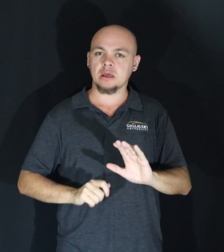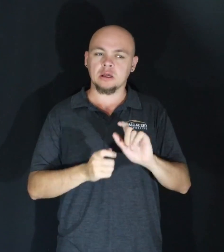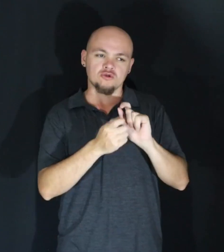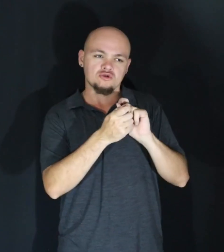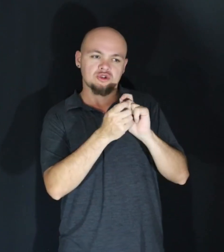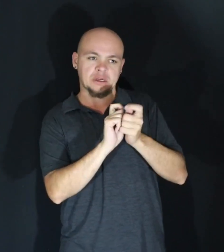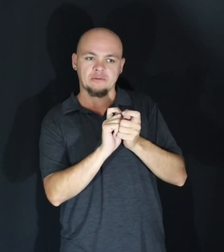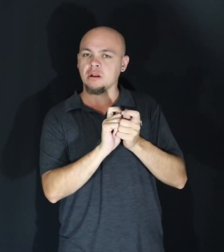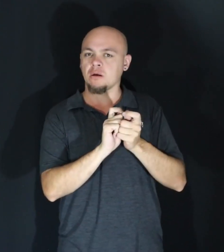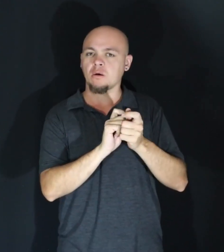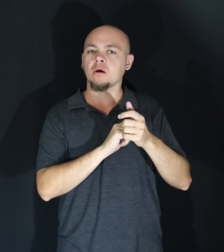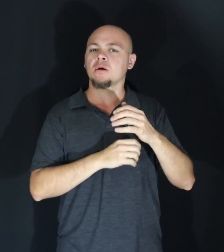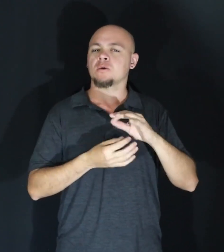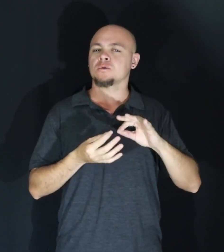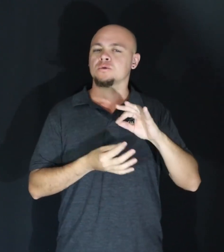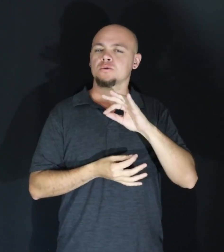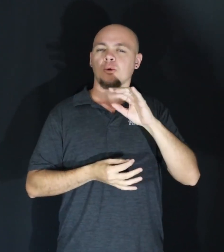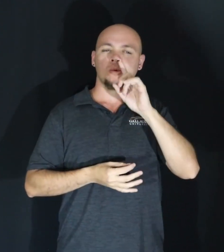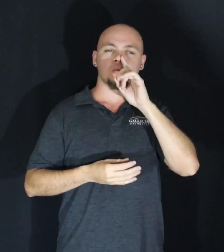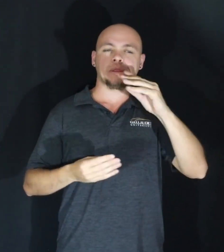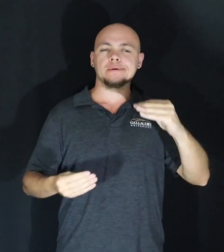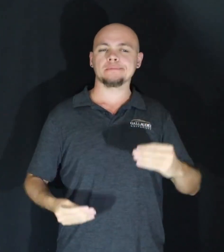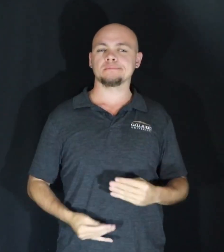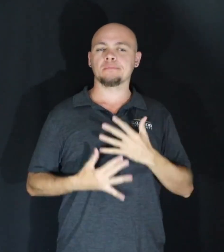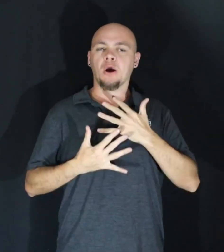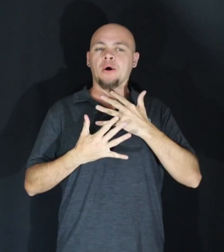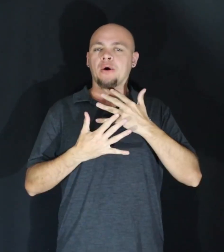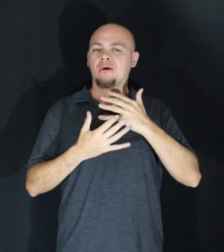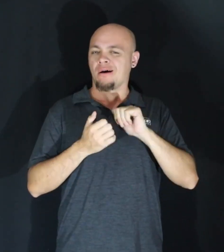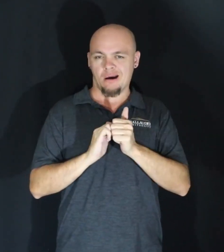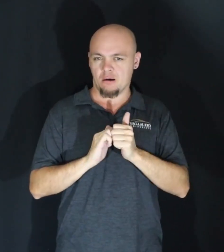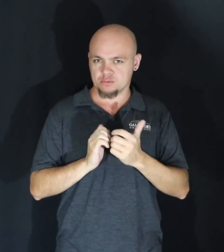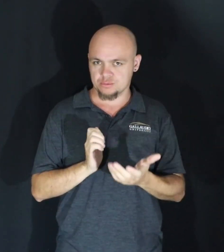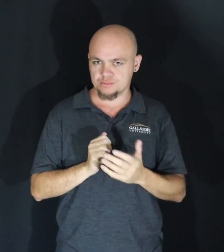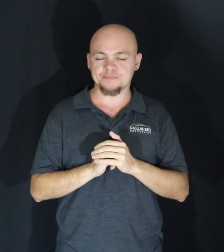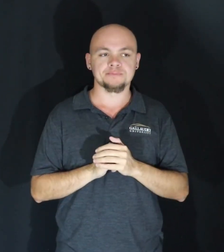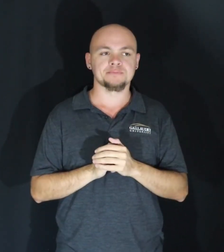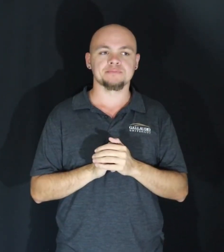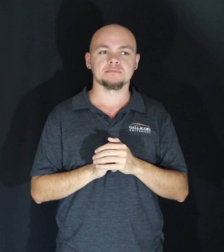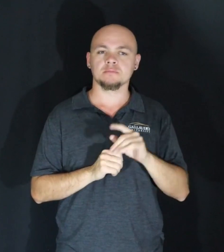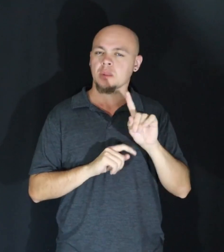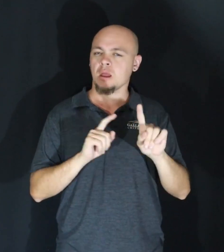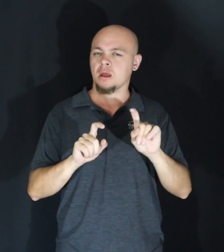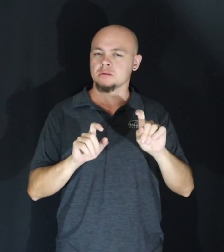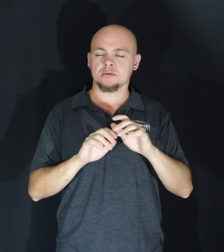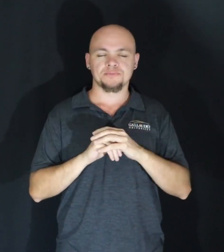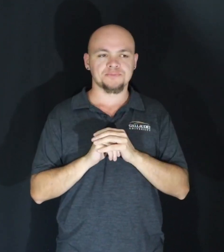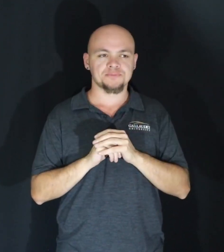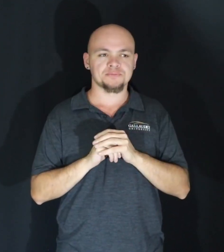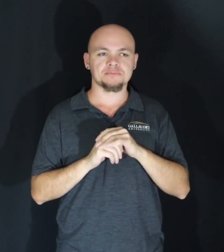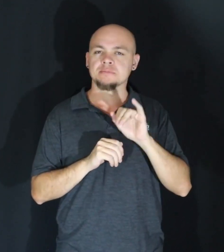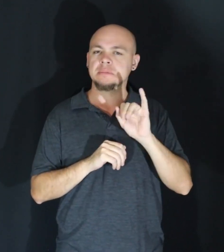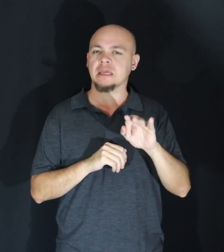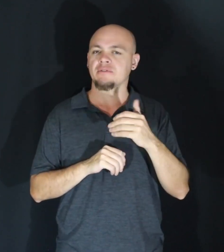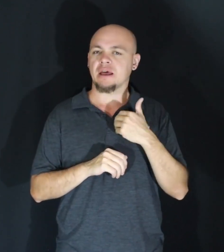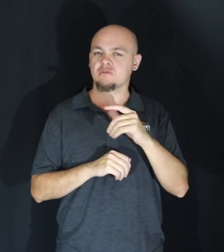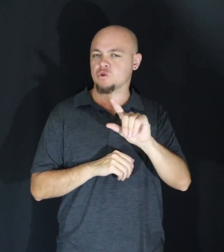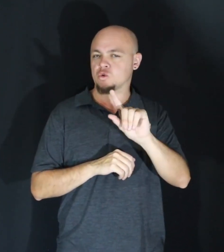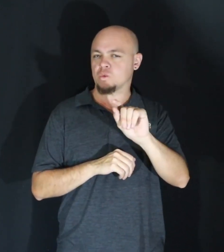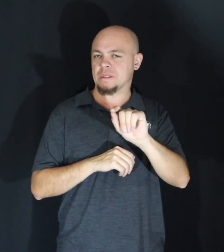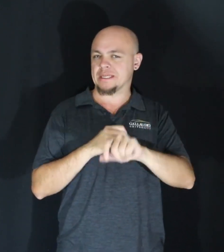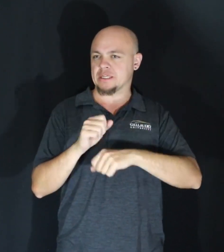doing what sets your soul really on fire. I started asking, if I've got 20 years